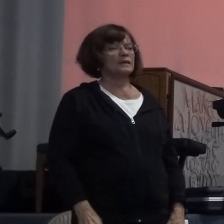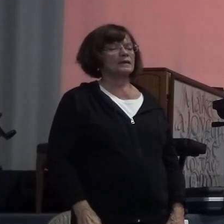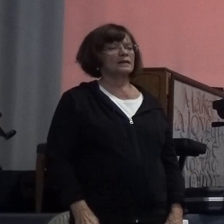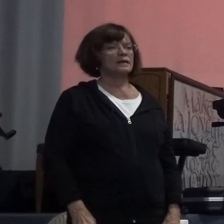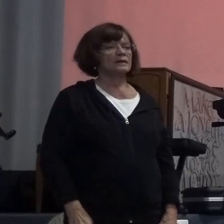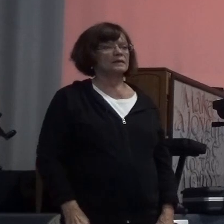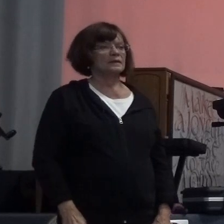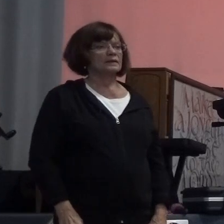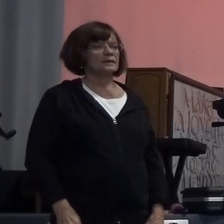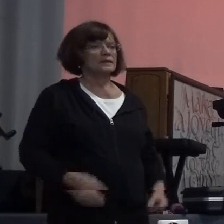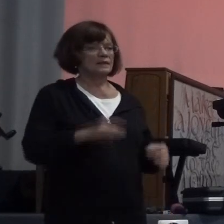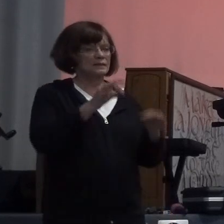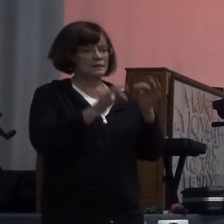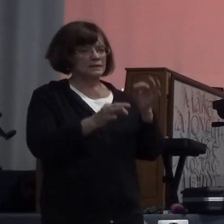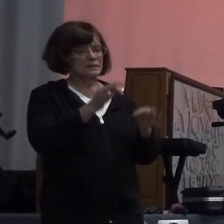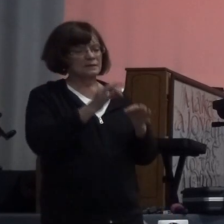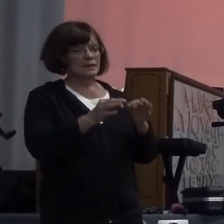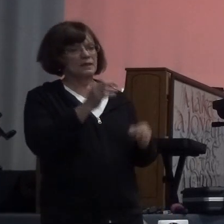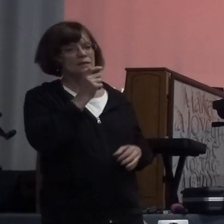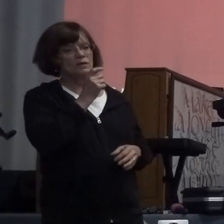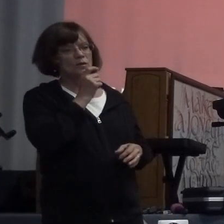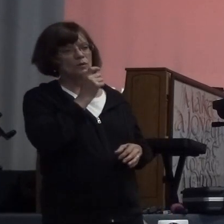were deciding who gets to take his robe.